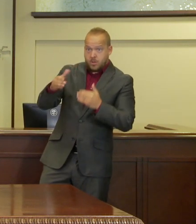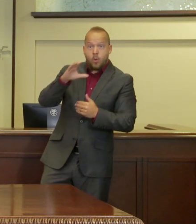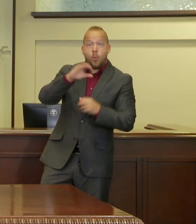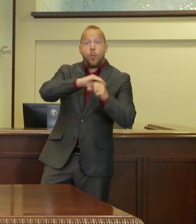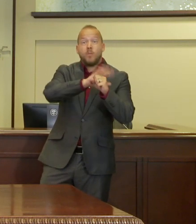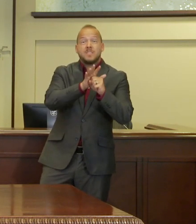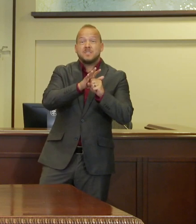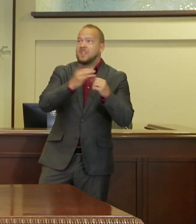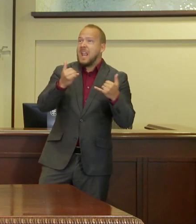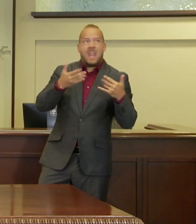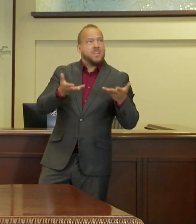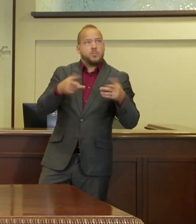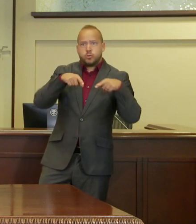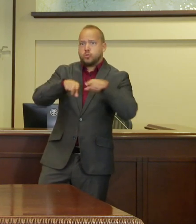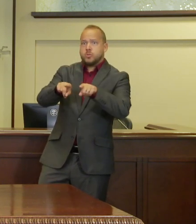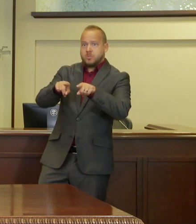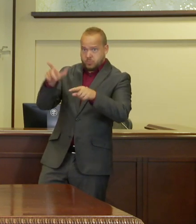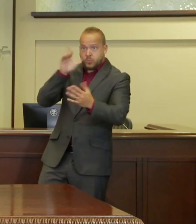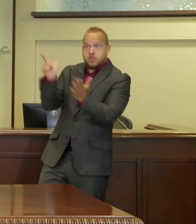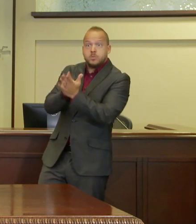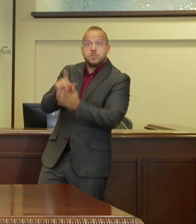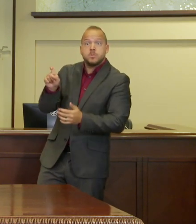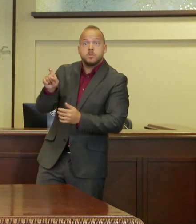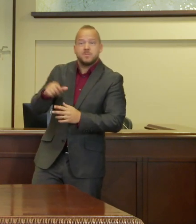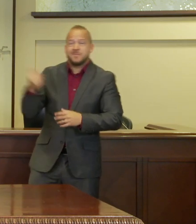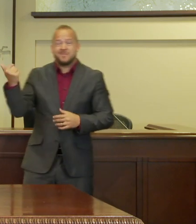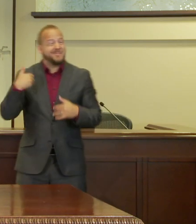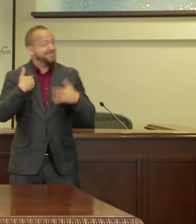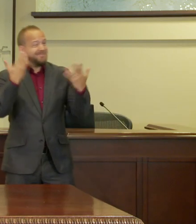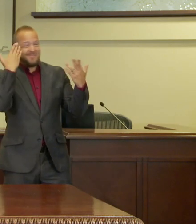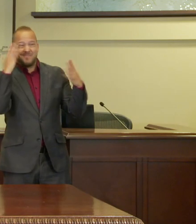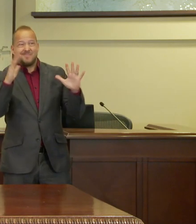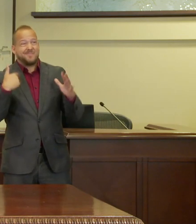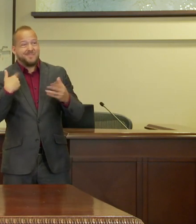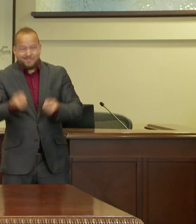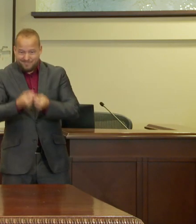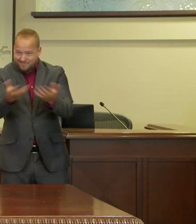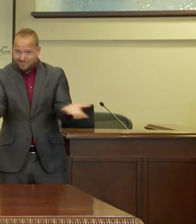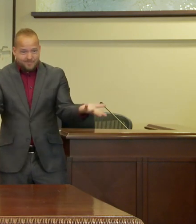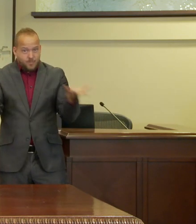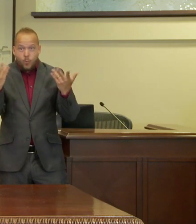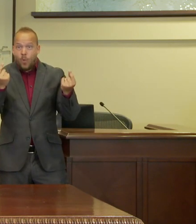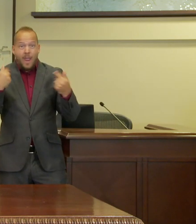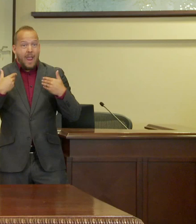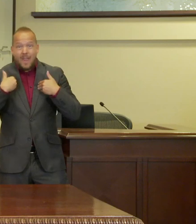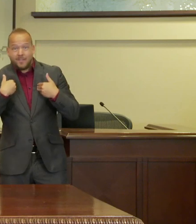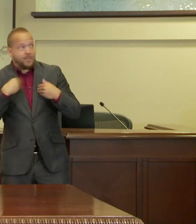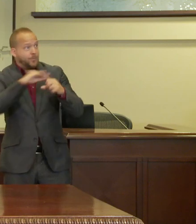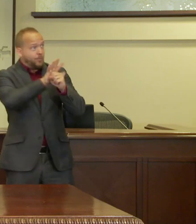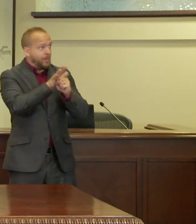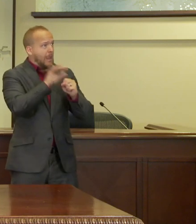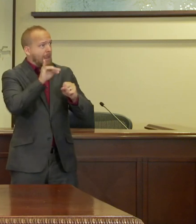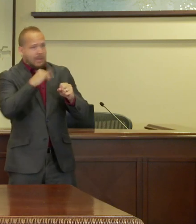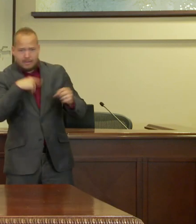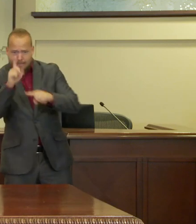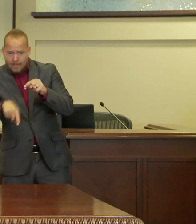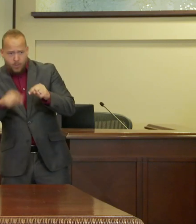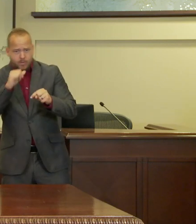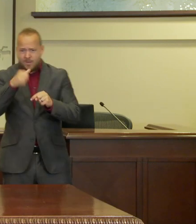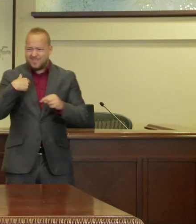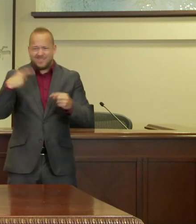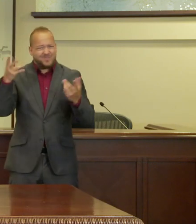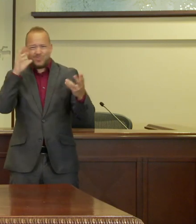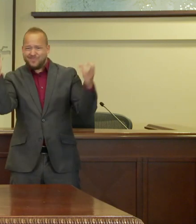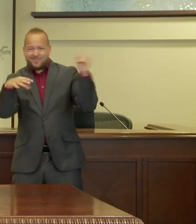I think everything should be on the table. There are many discussions about use of force underway, and on a daily basis, the